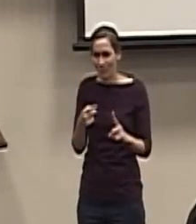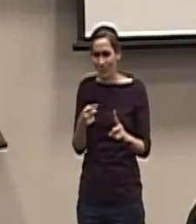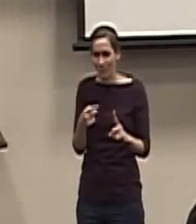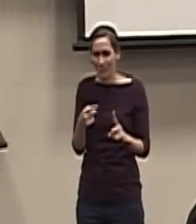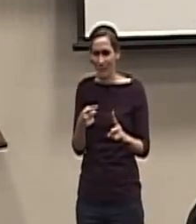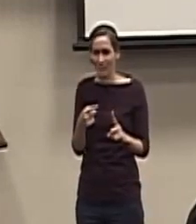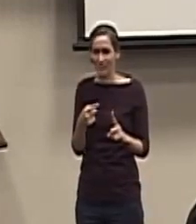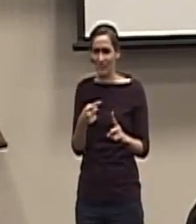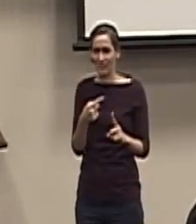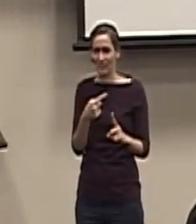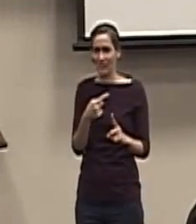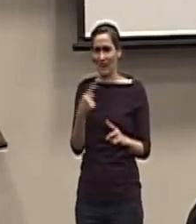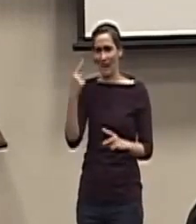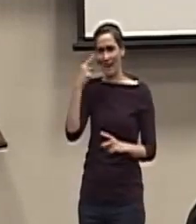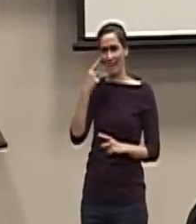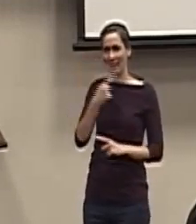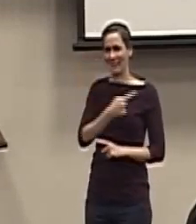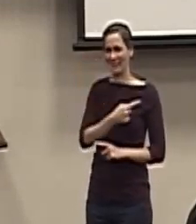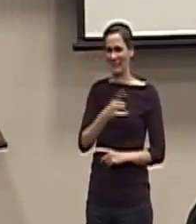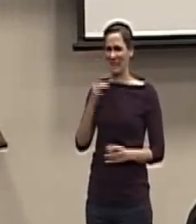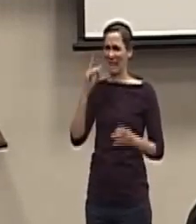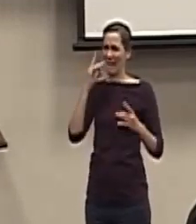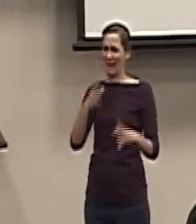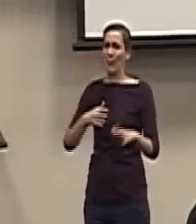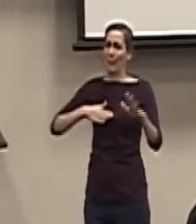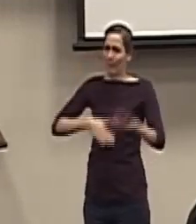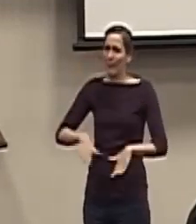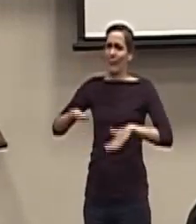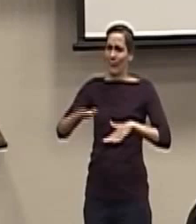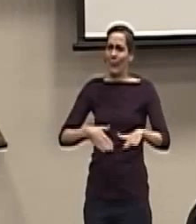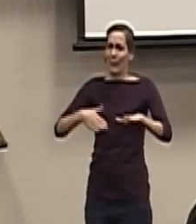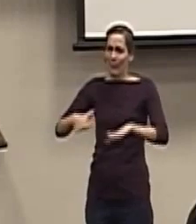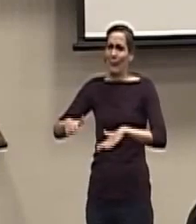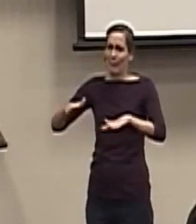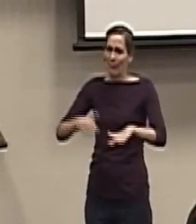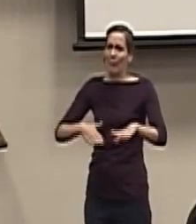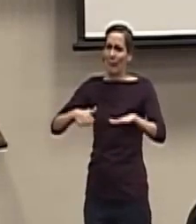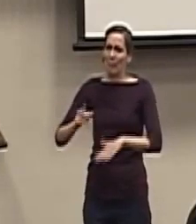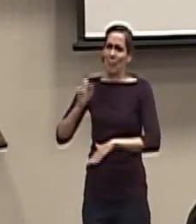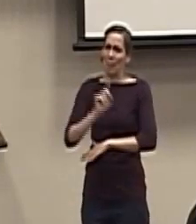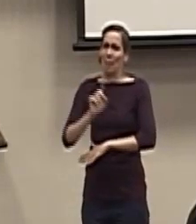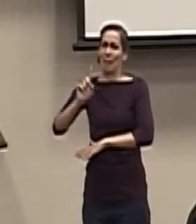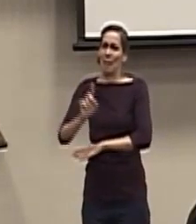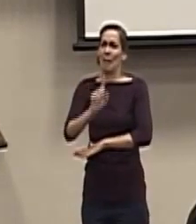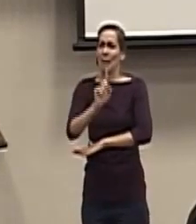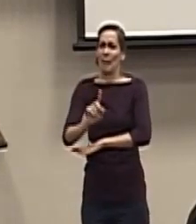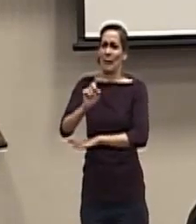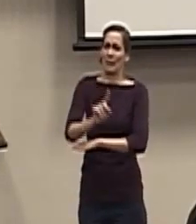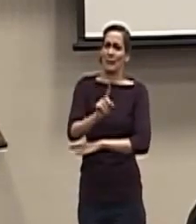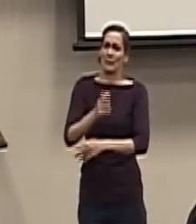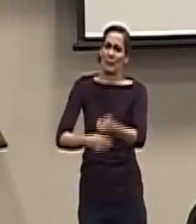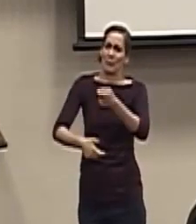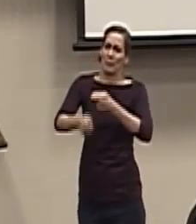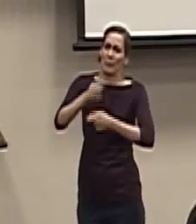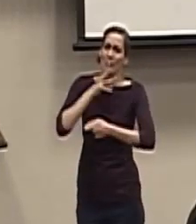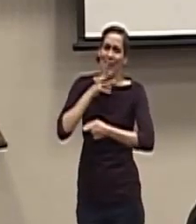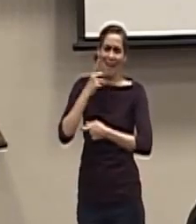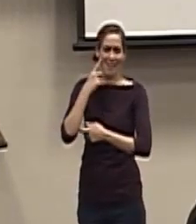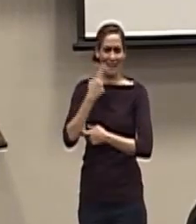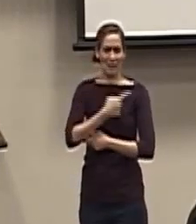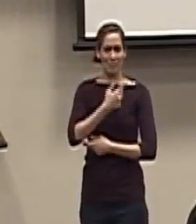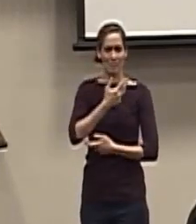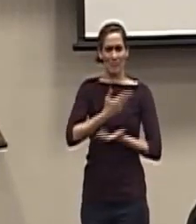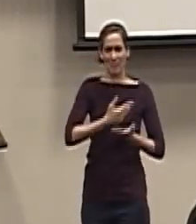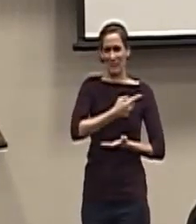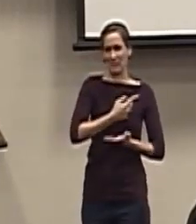I think she dreaded this journey day in and day out because she was afraid, because of the way that she had lived, she would encounter somebody who would remind her of her